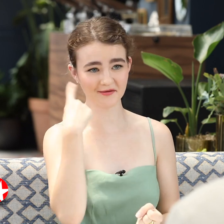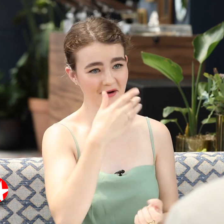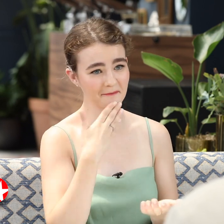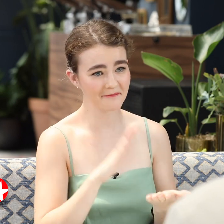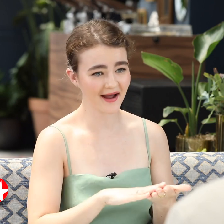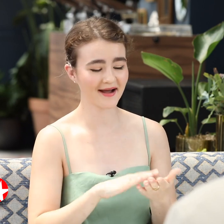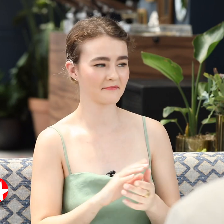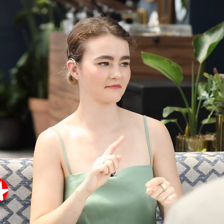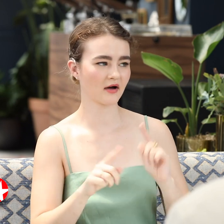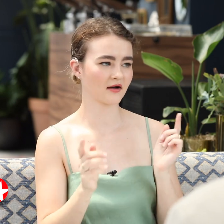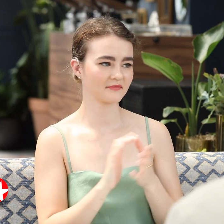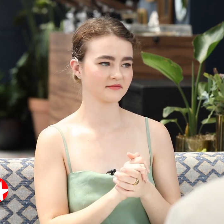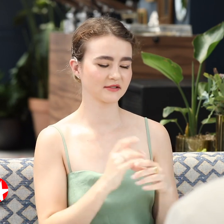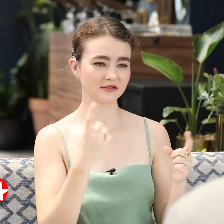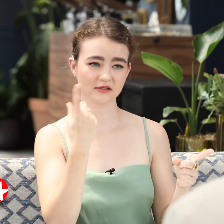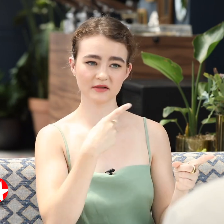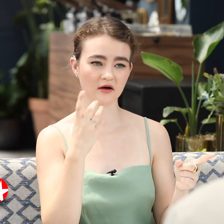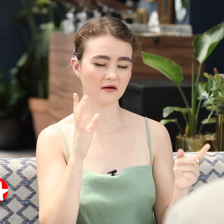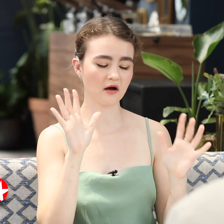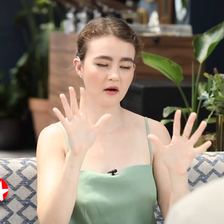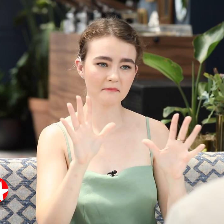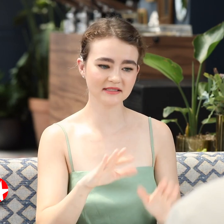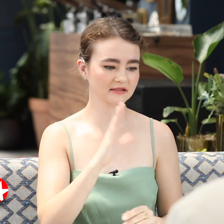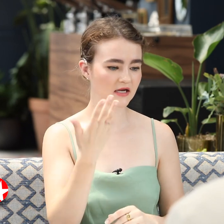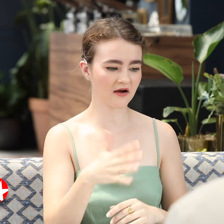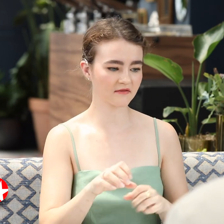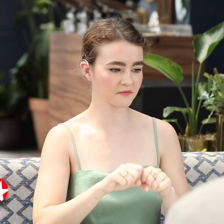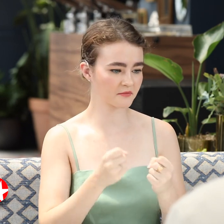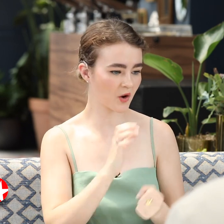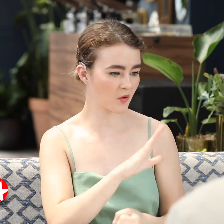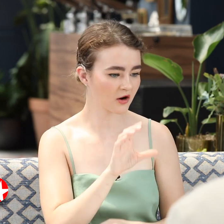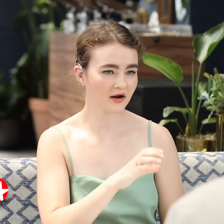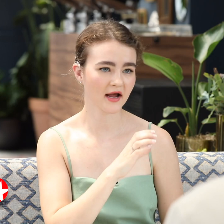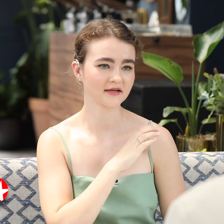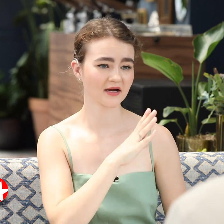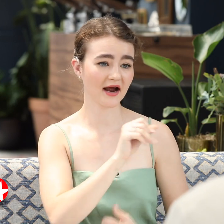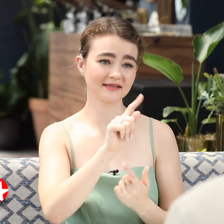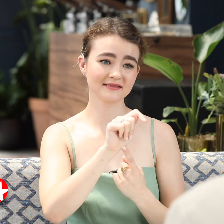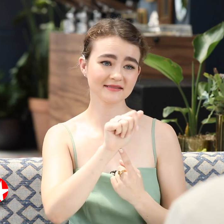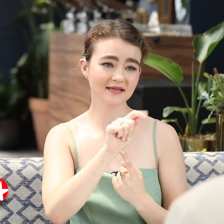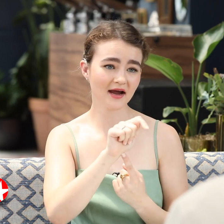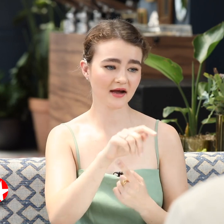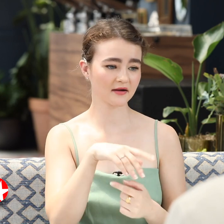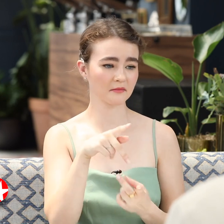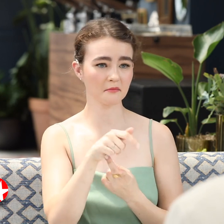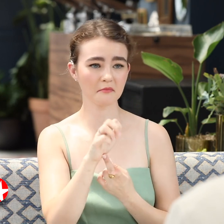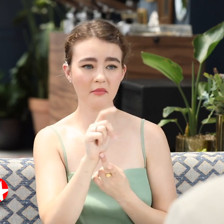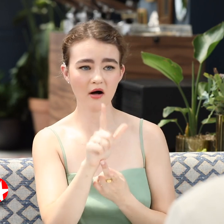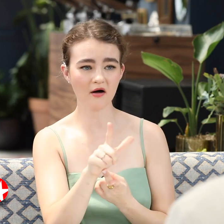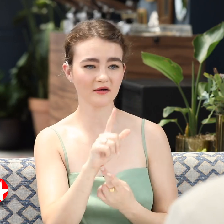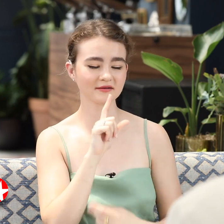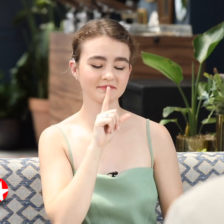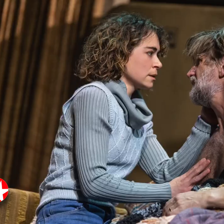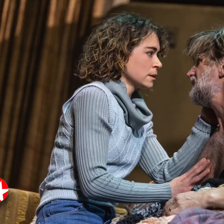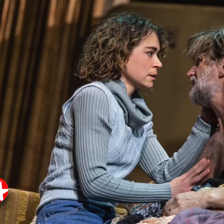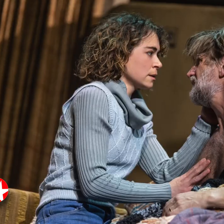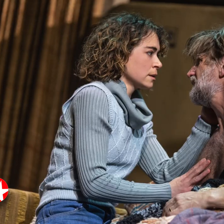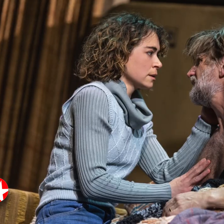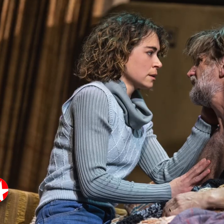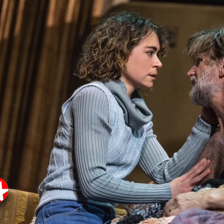And she, you know, she made us kind of look bad on day one, but she's so amazing. She never comes out of character. Tatiana and